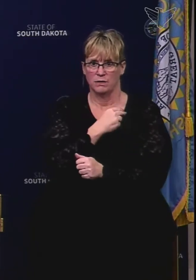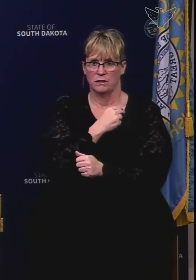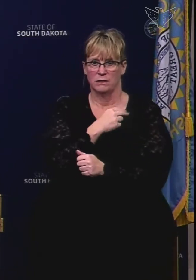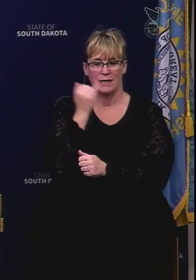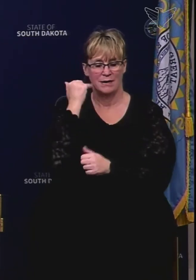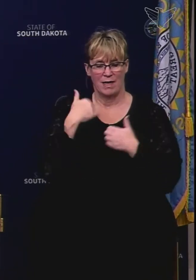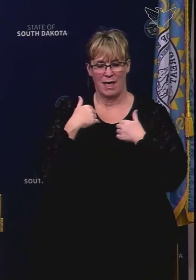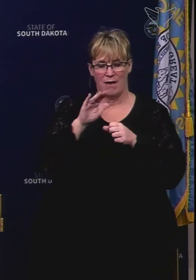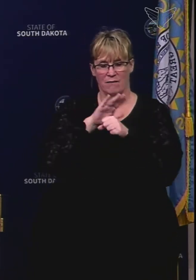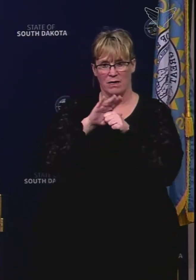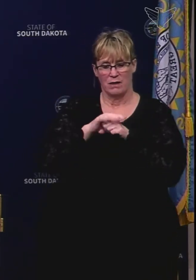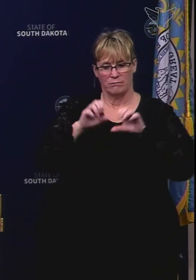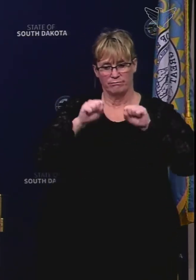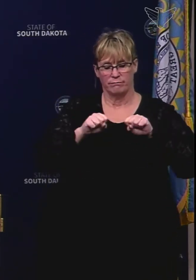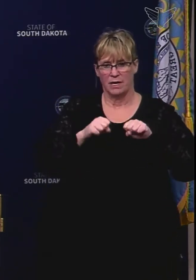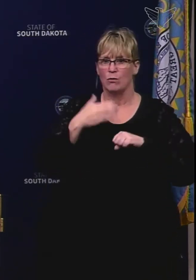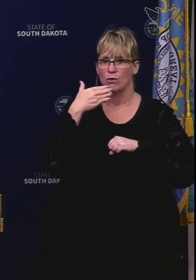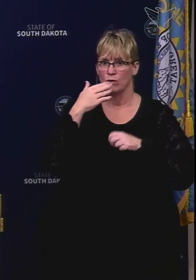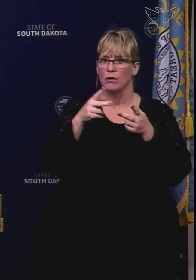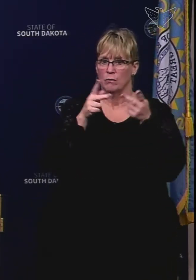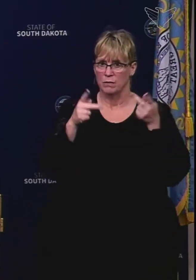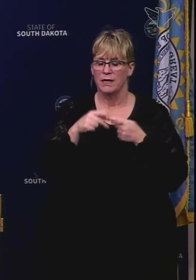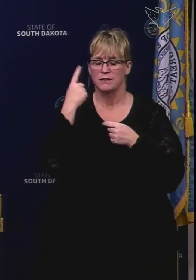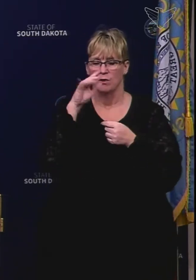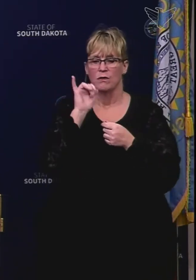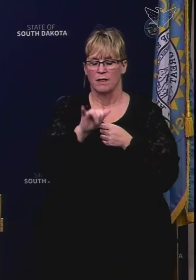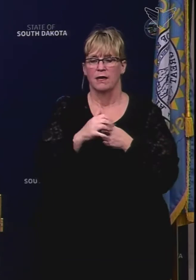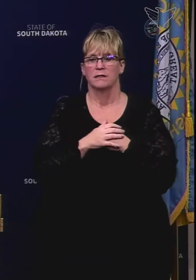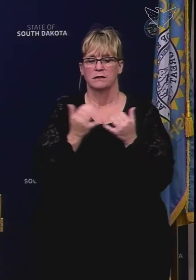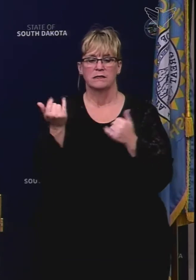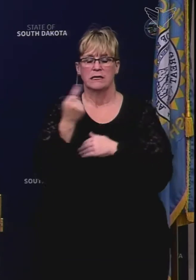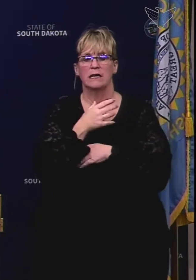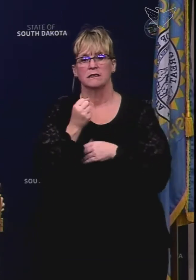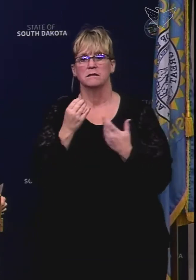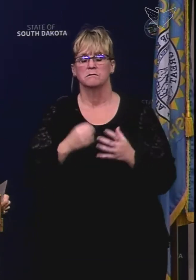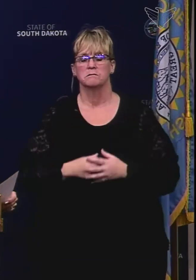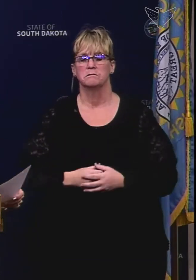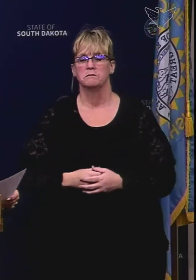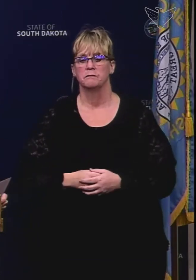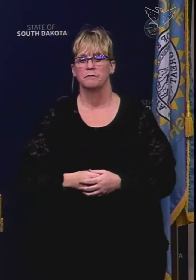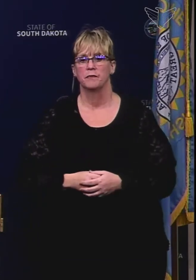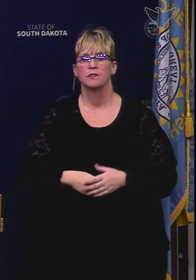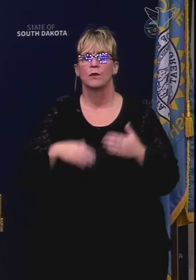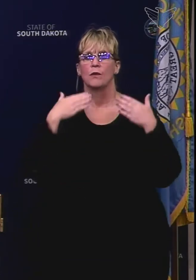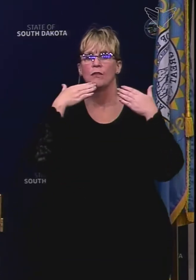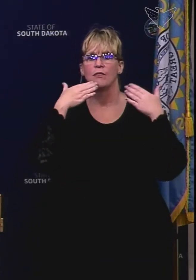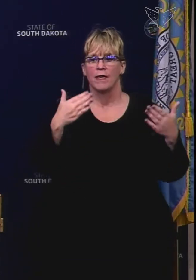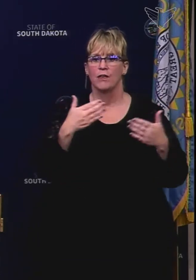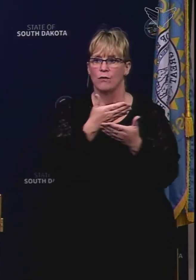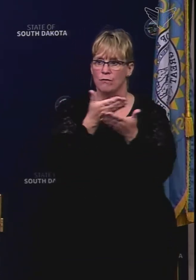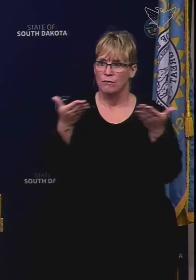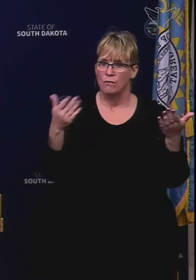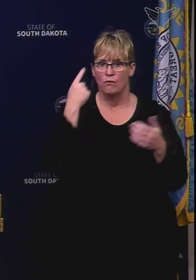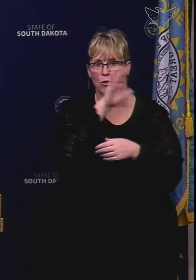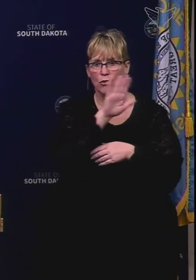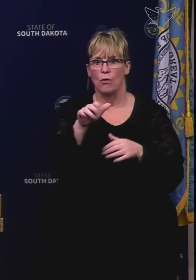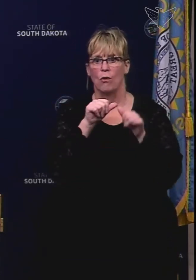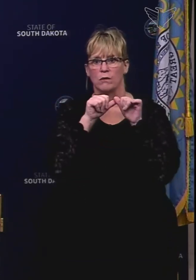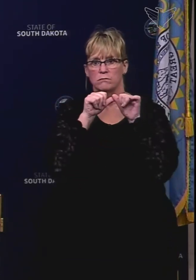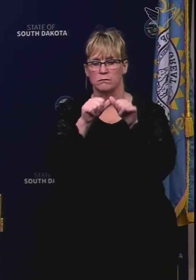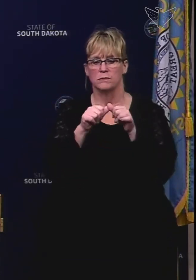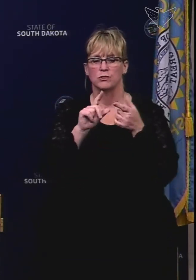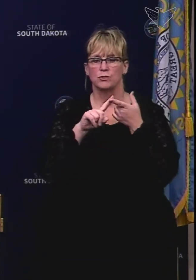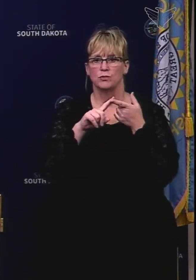rates, and we're in a very good spot as far as that goes today. So thank you all so much for continuing to